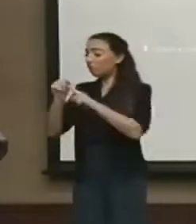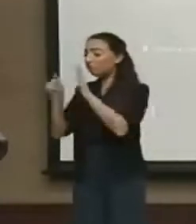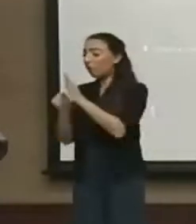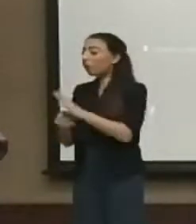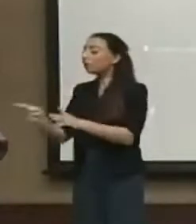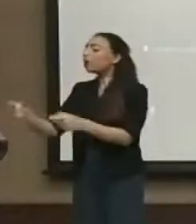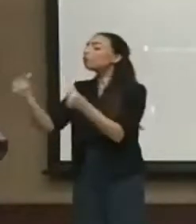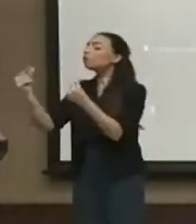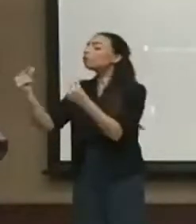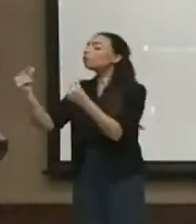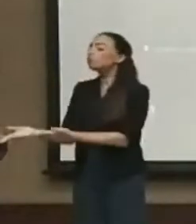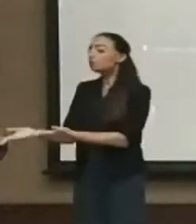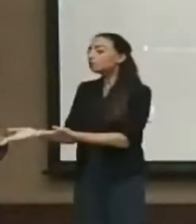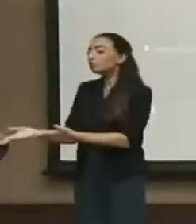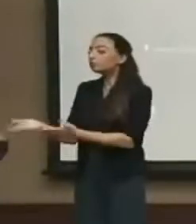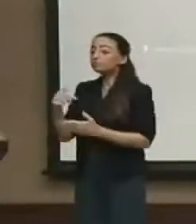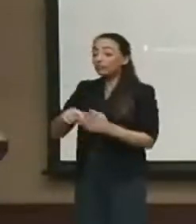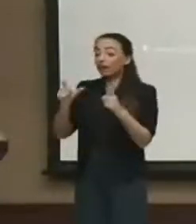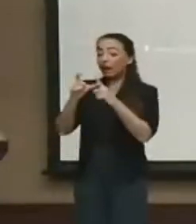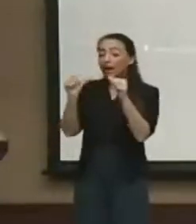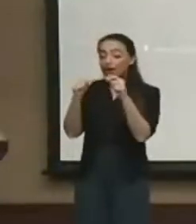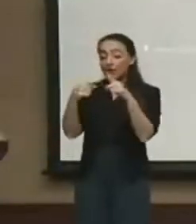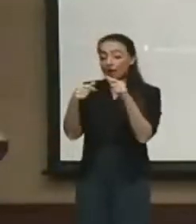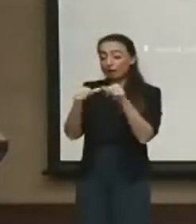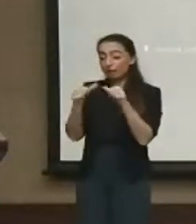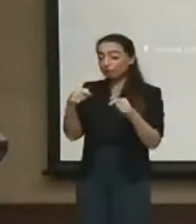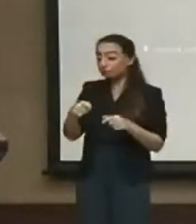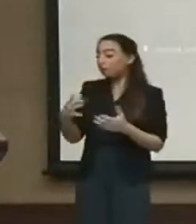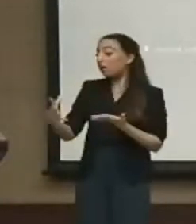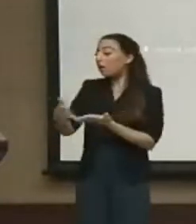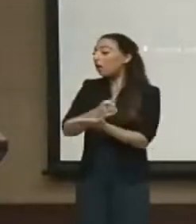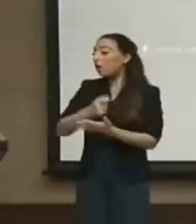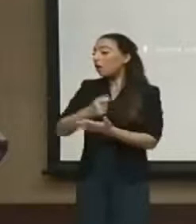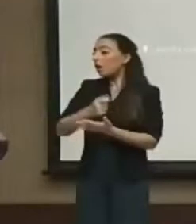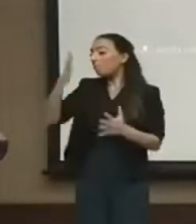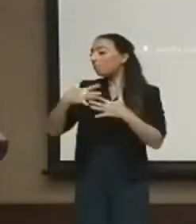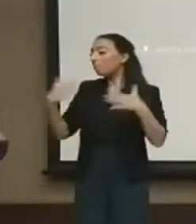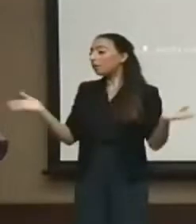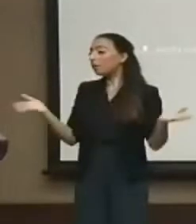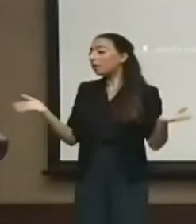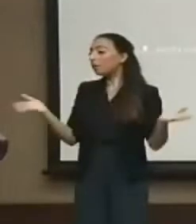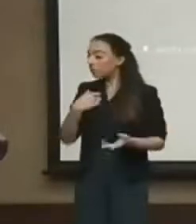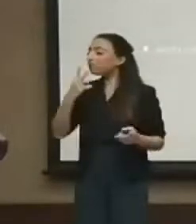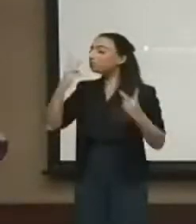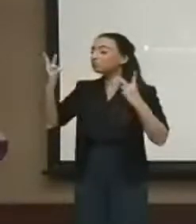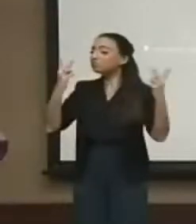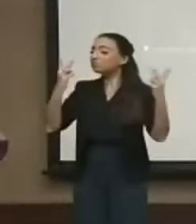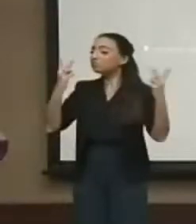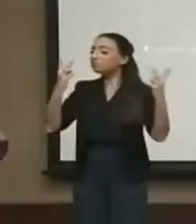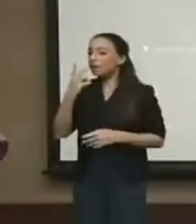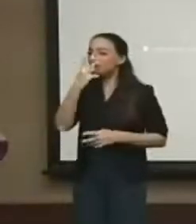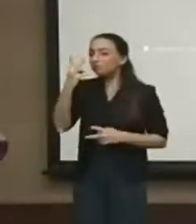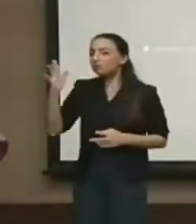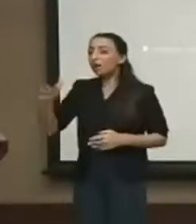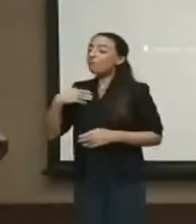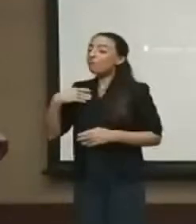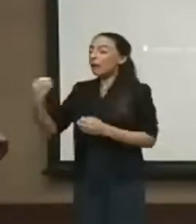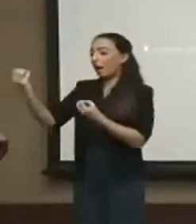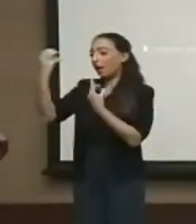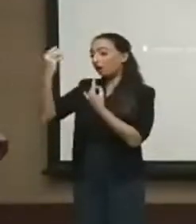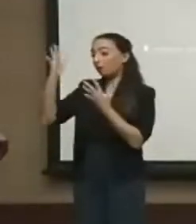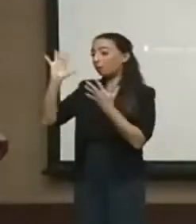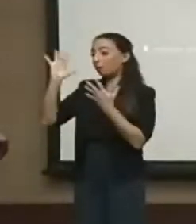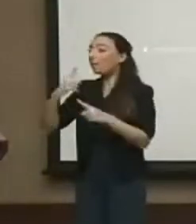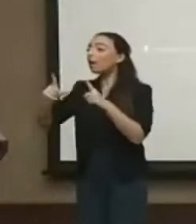of data actually is a very important one. What we've been noticing all over is that we have all of this information, but it's